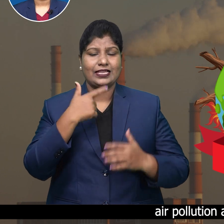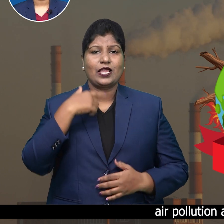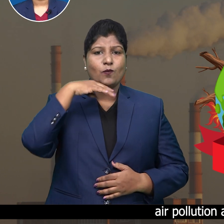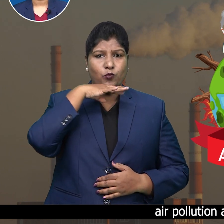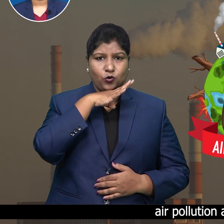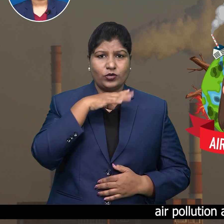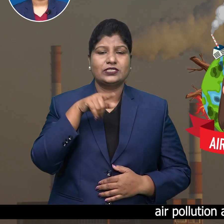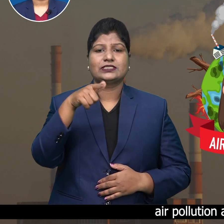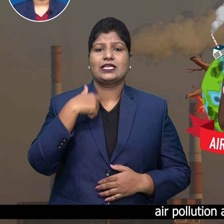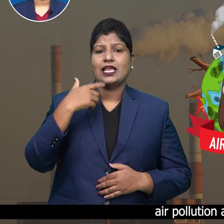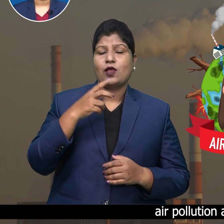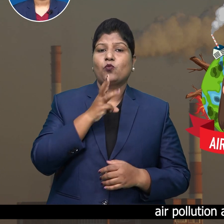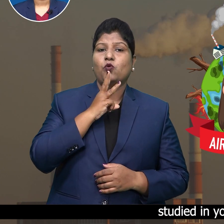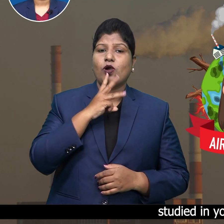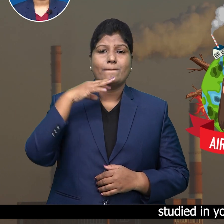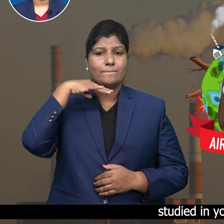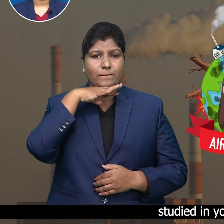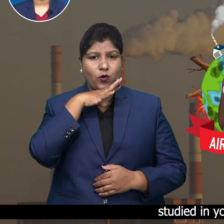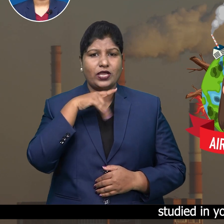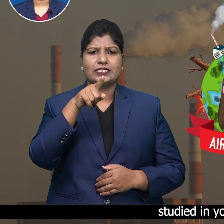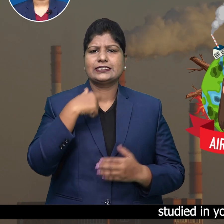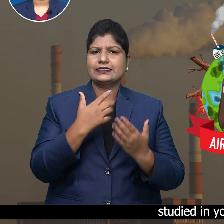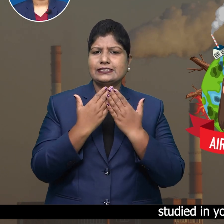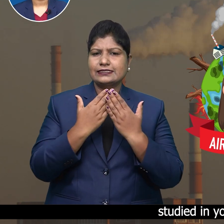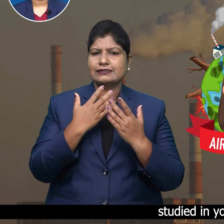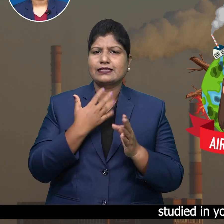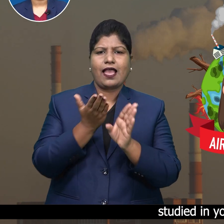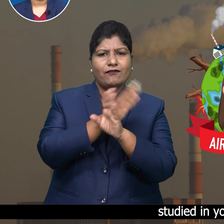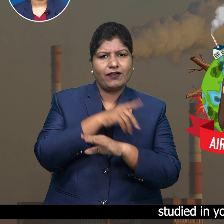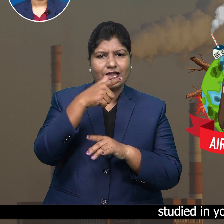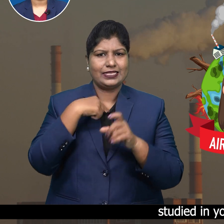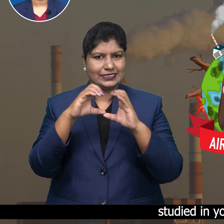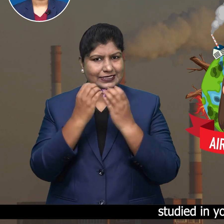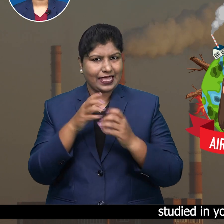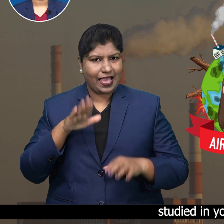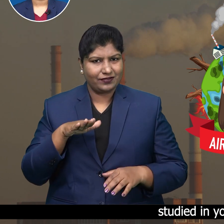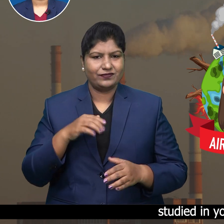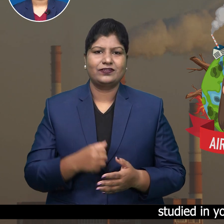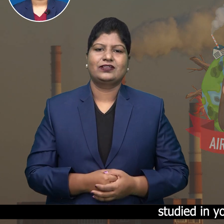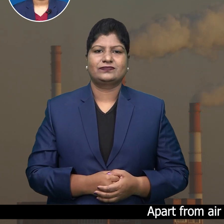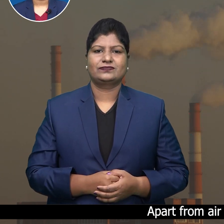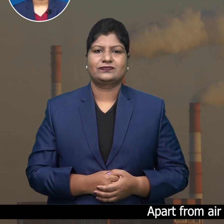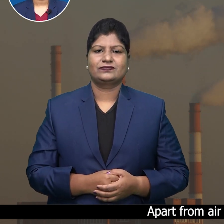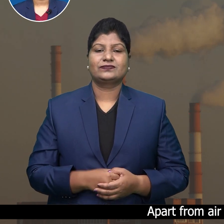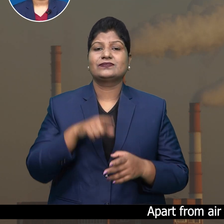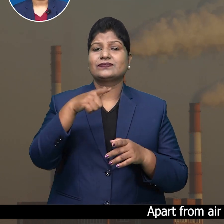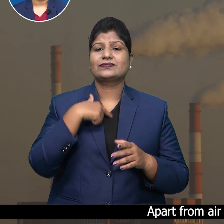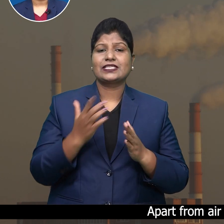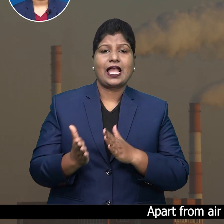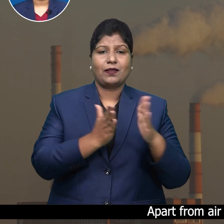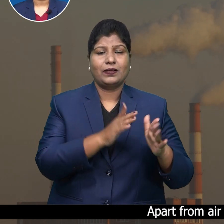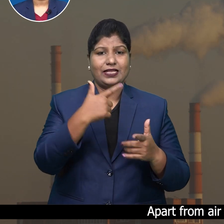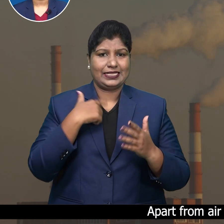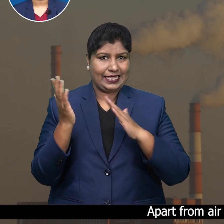and water pollution studied in your earlier classes? Apart from